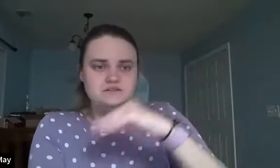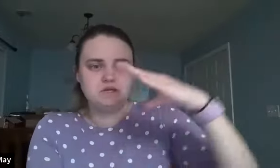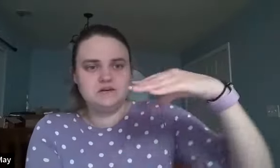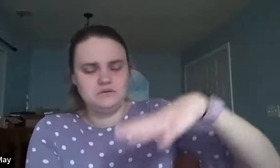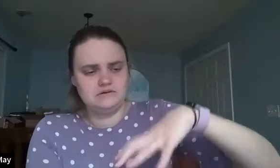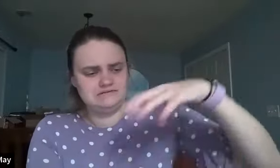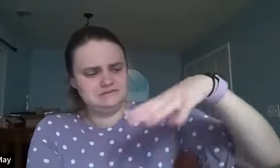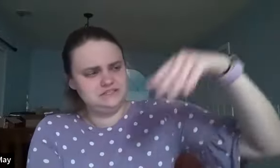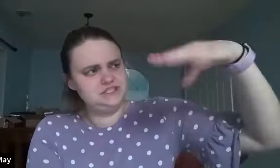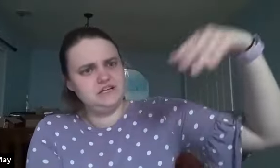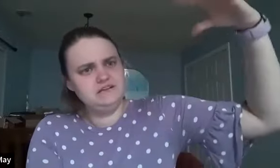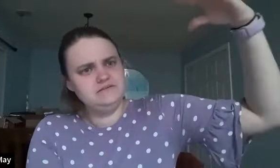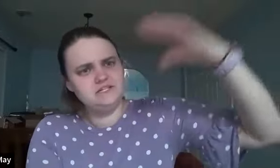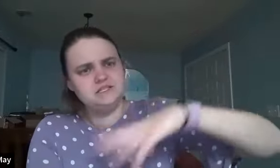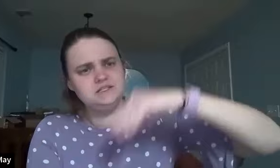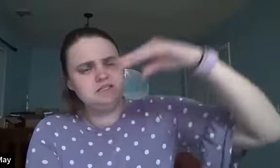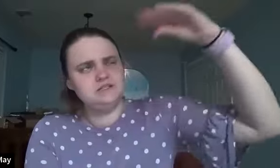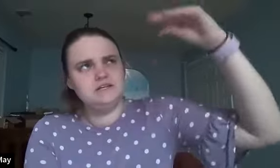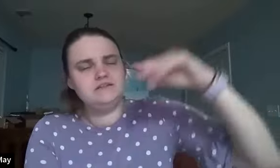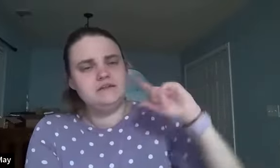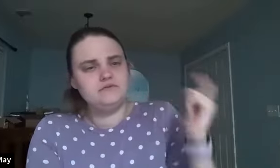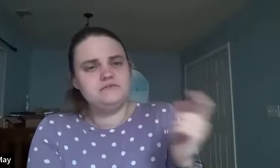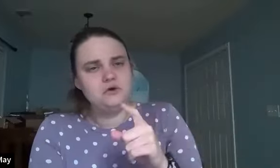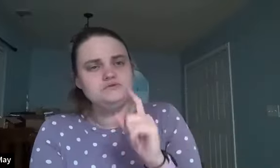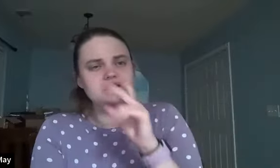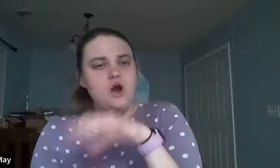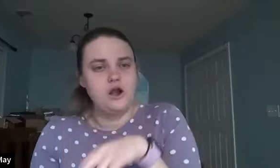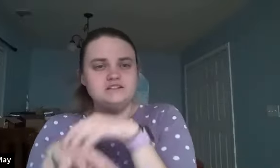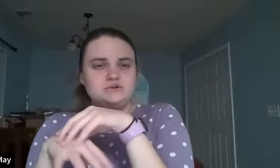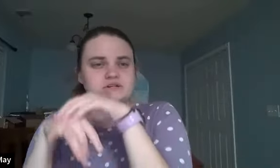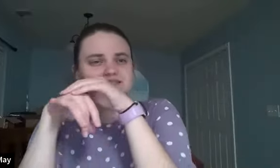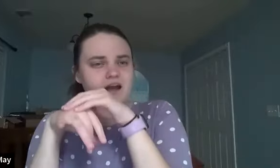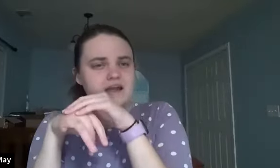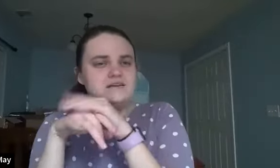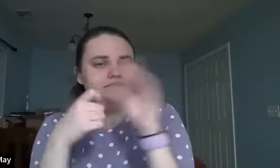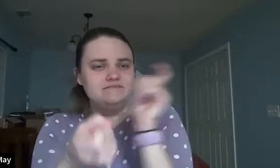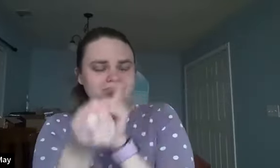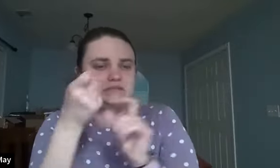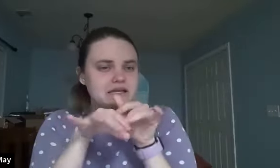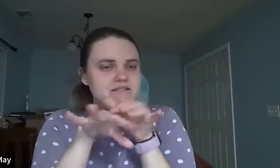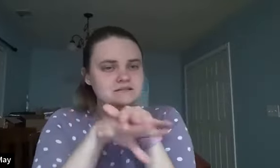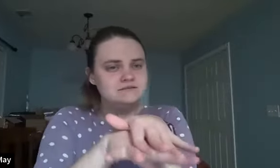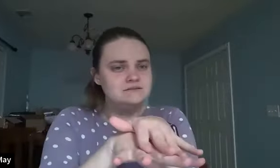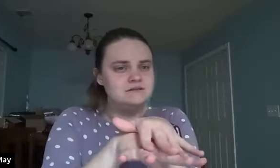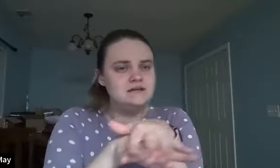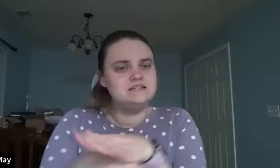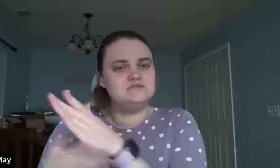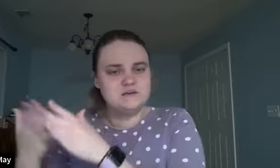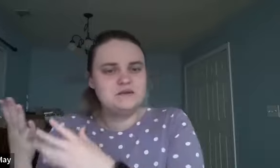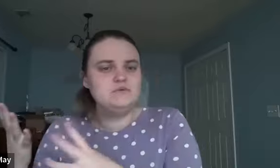Squid or jellyfish. Those and octopus kind of blend. And so some people will